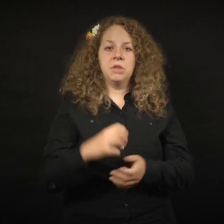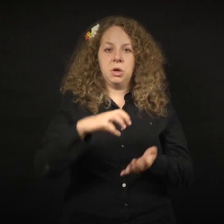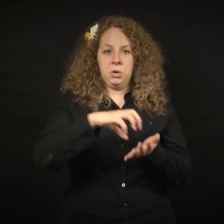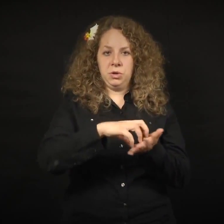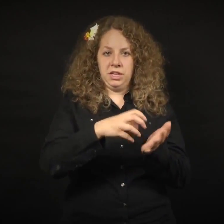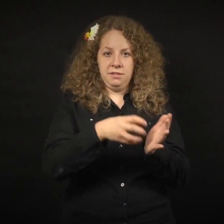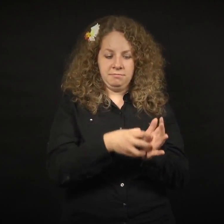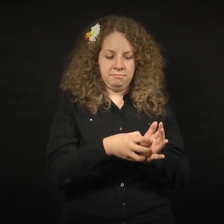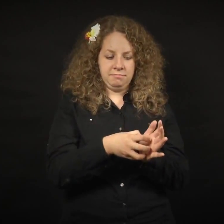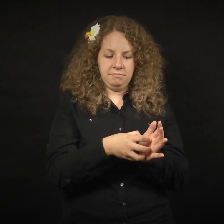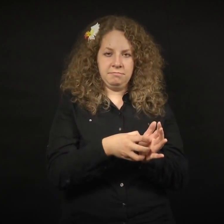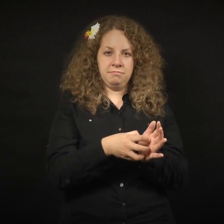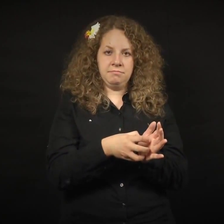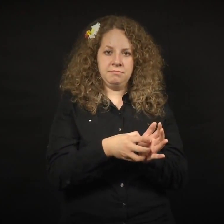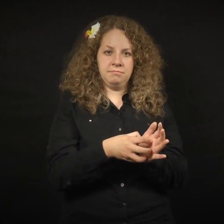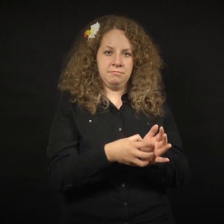A cookie.